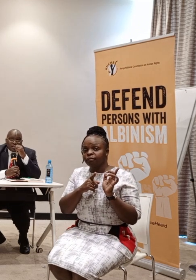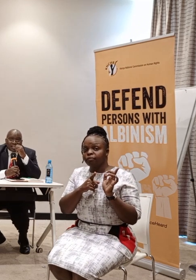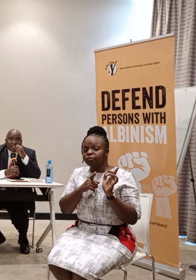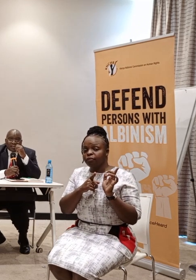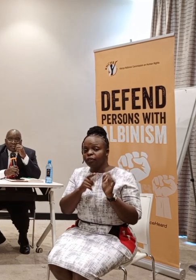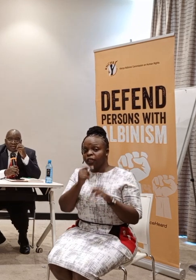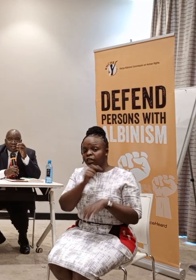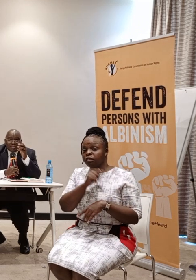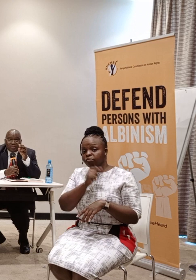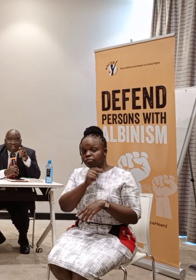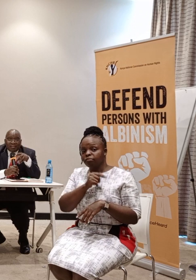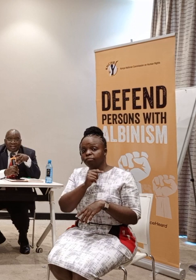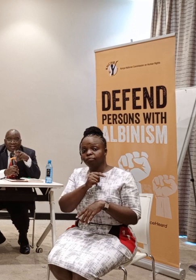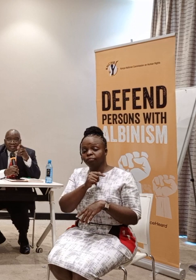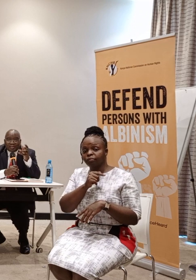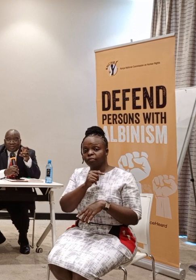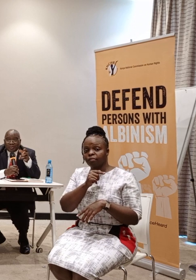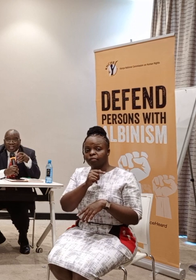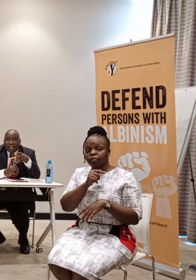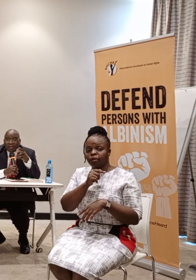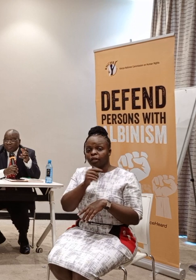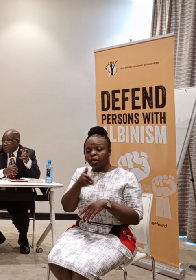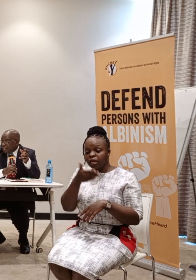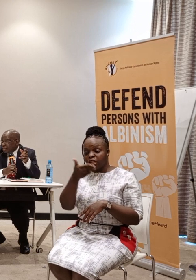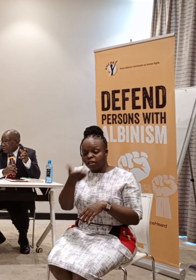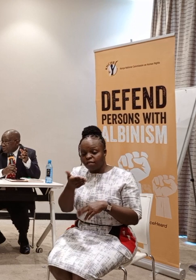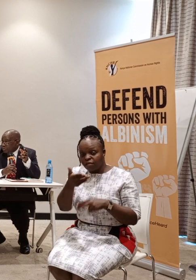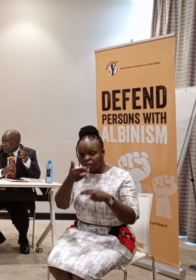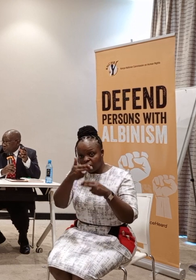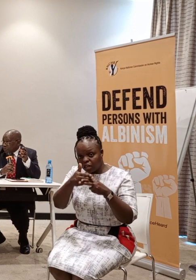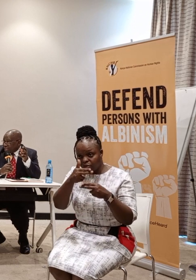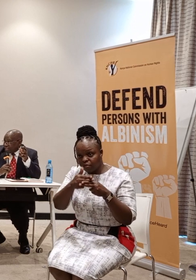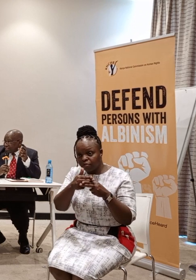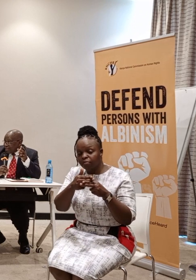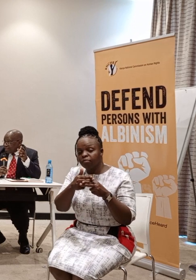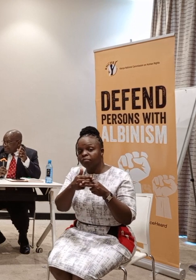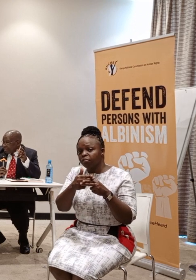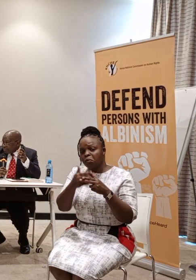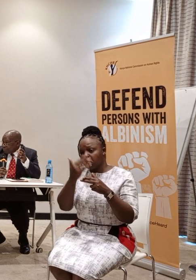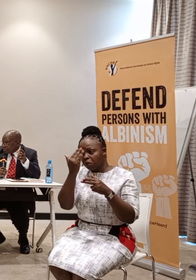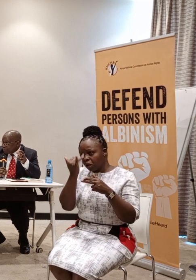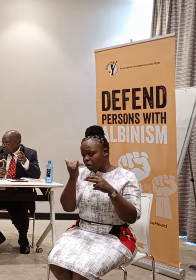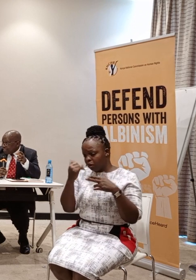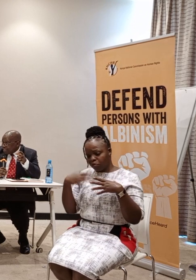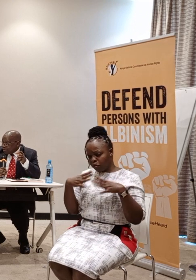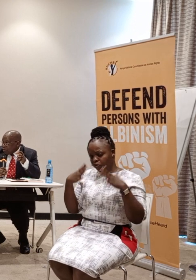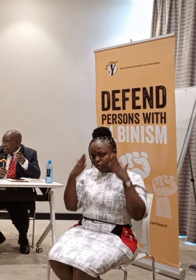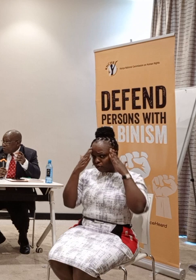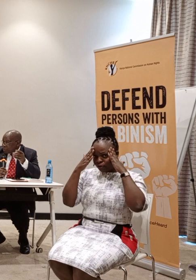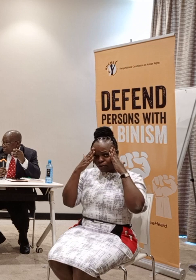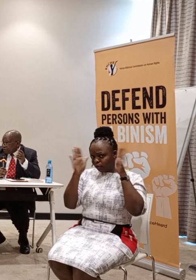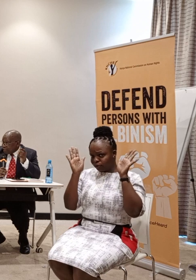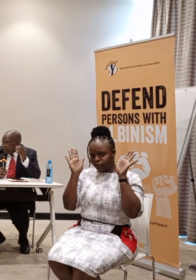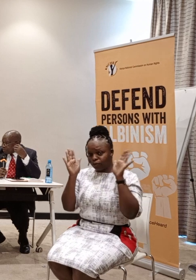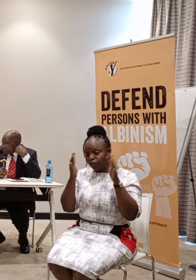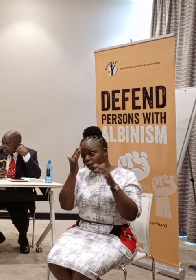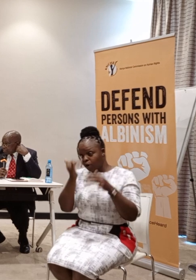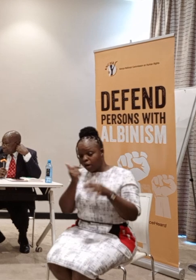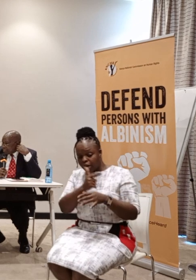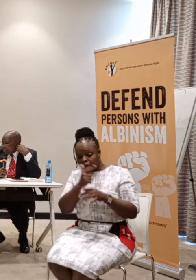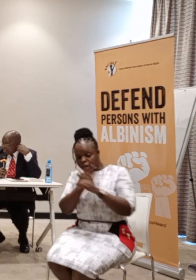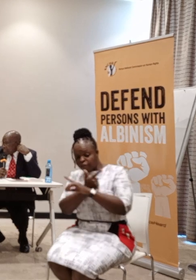he was given the name because people would not understand why it was different